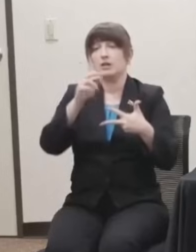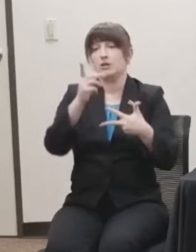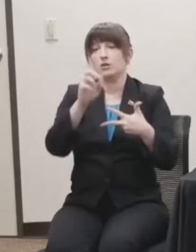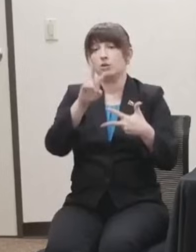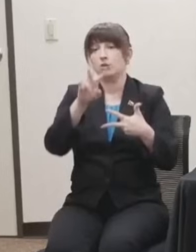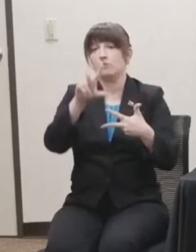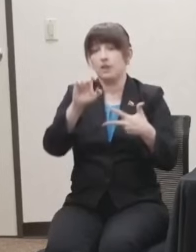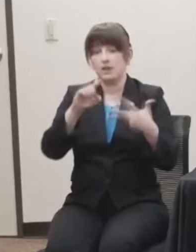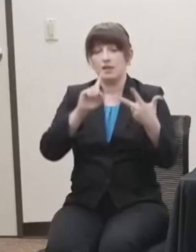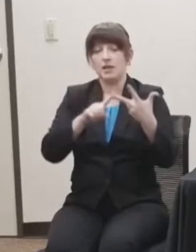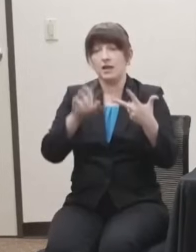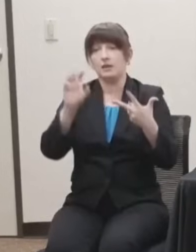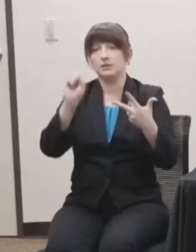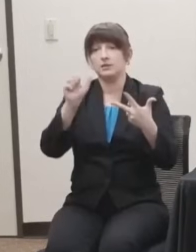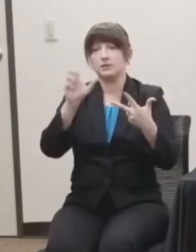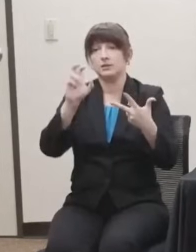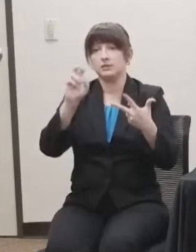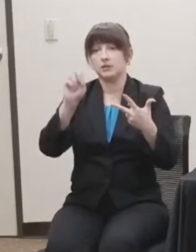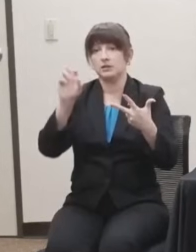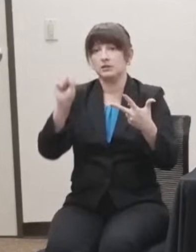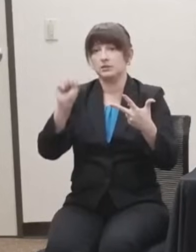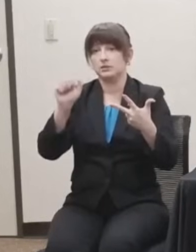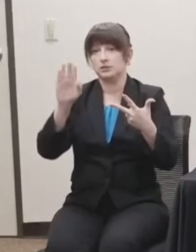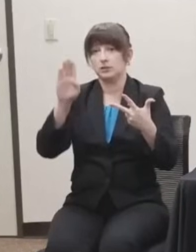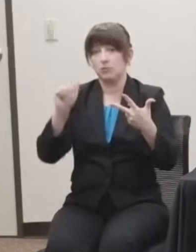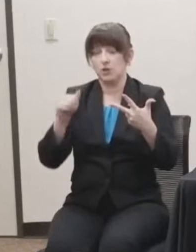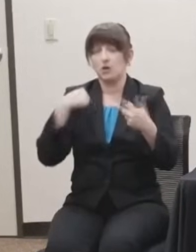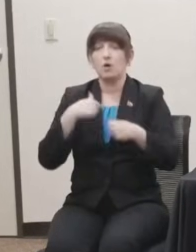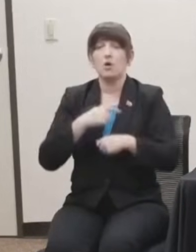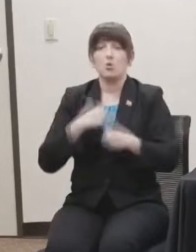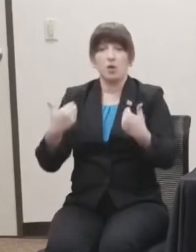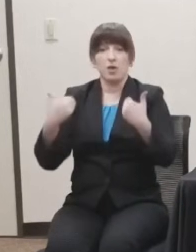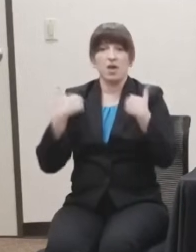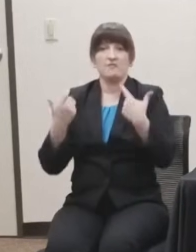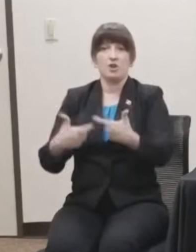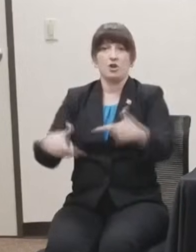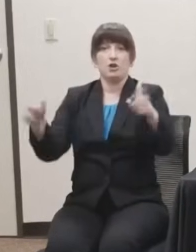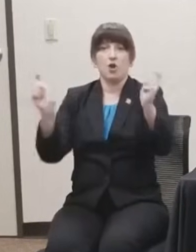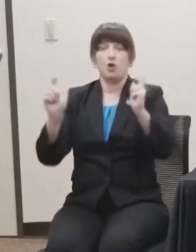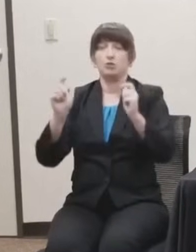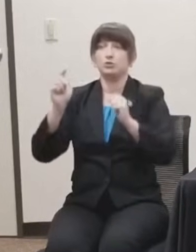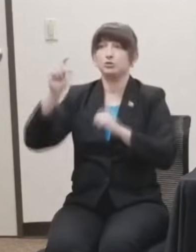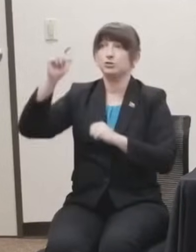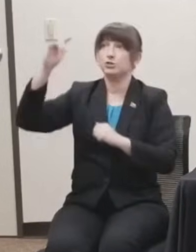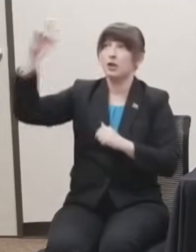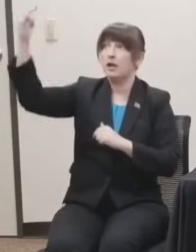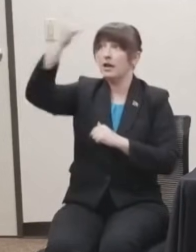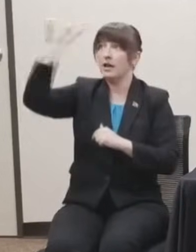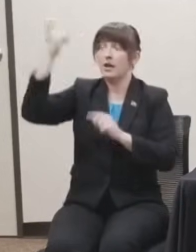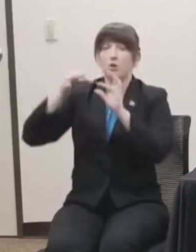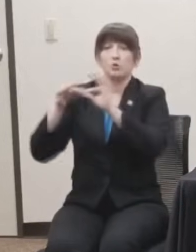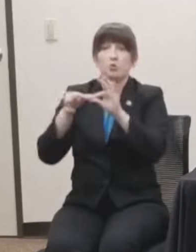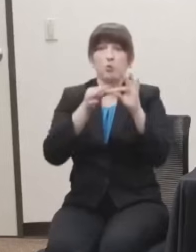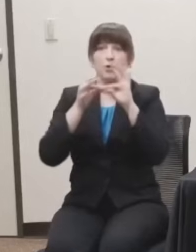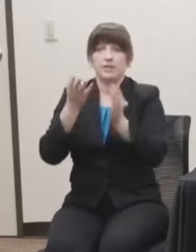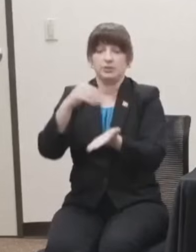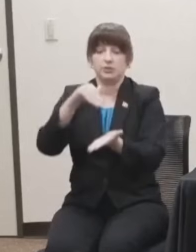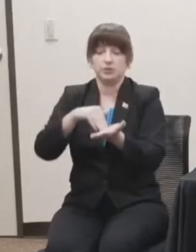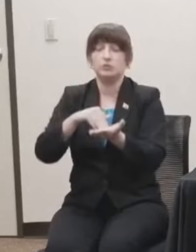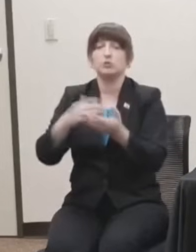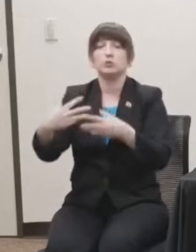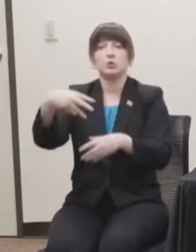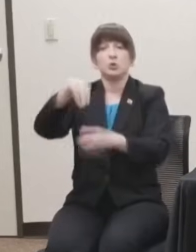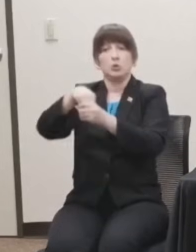Operations Center, which is a multi-agency air coordination center hosted by TMD, but it includes every agency that